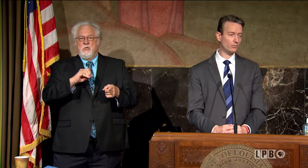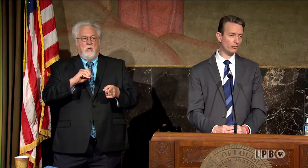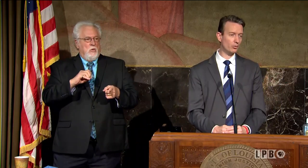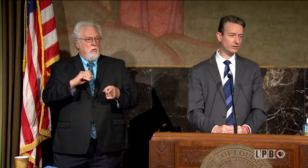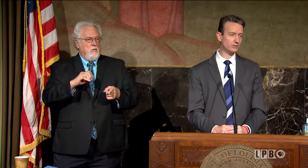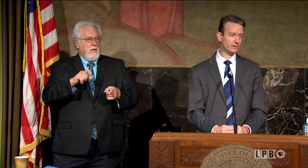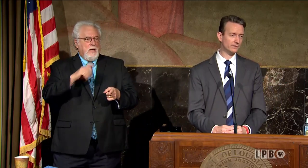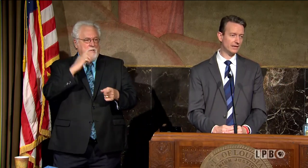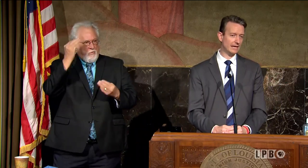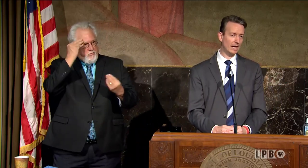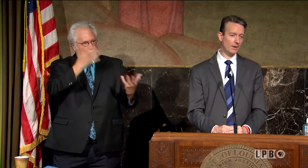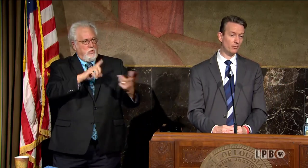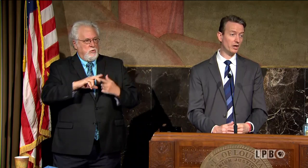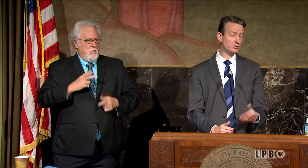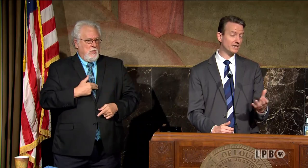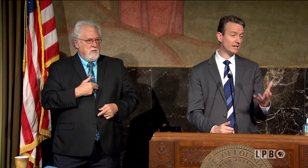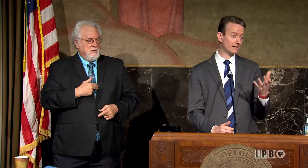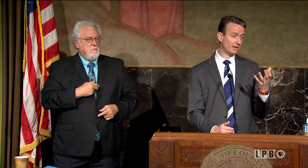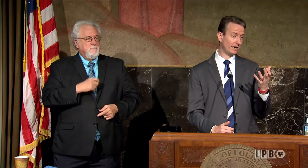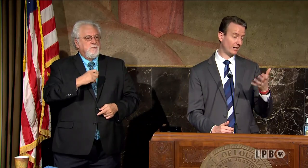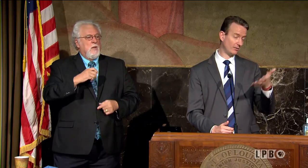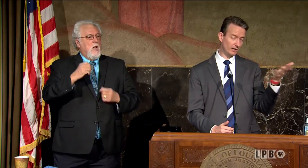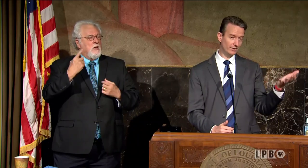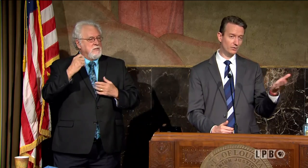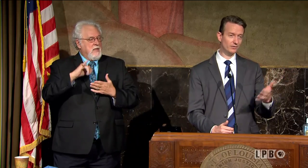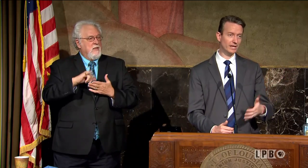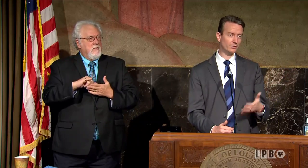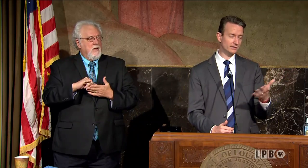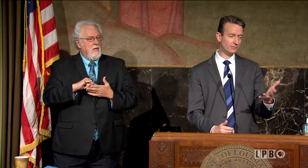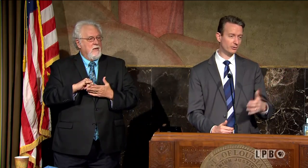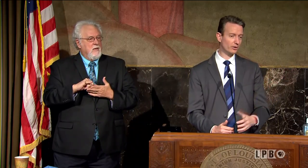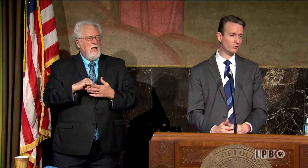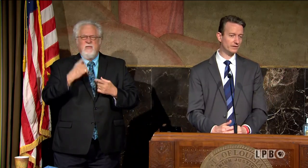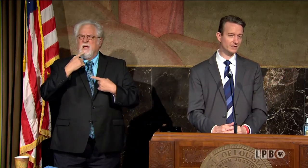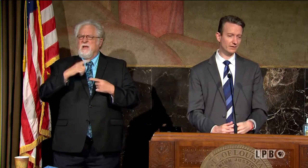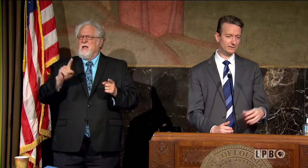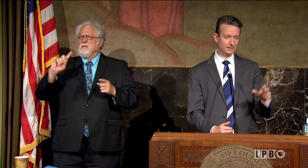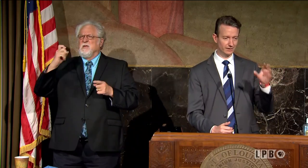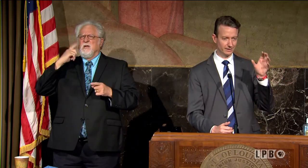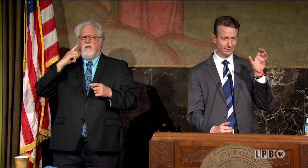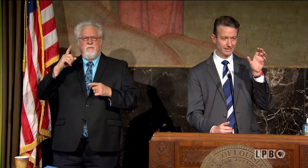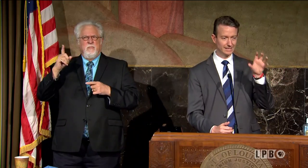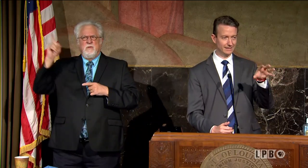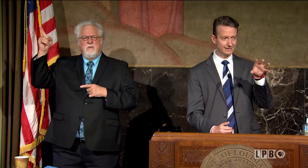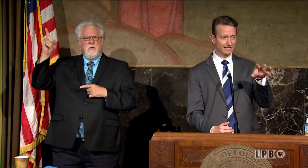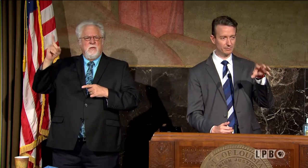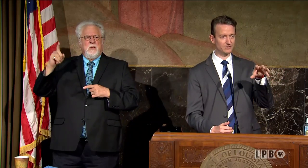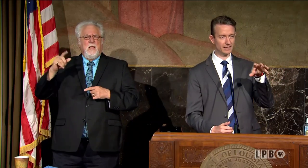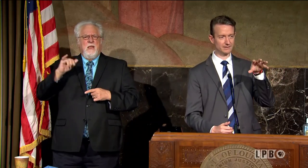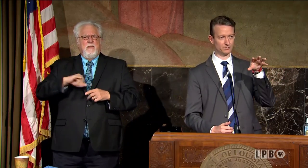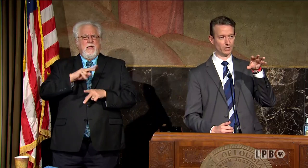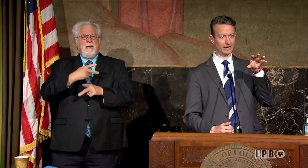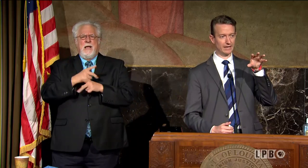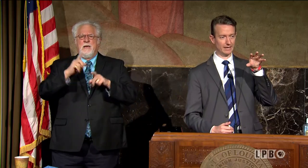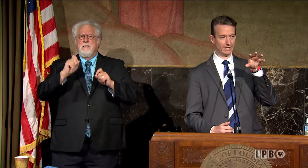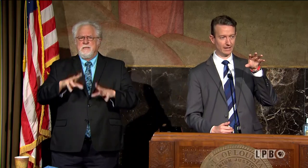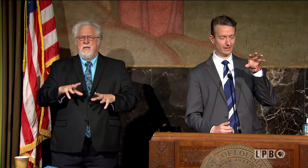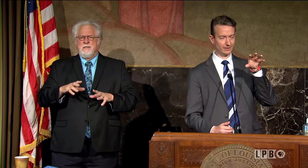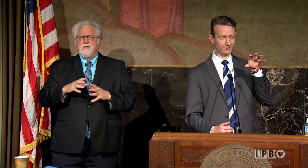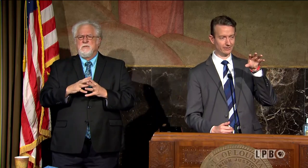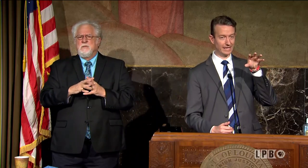need to be reported to us. We understand, and I think we've announced, and the federal government has announced, that this type of test is